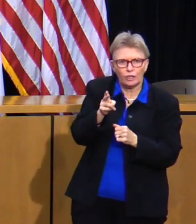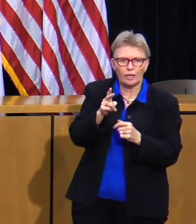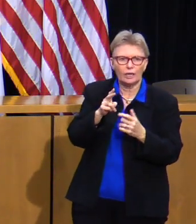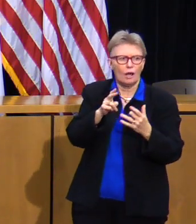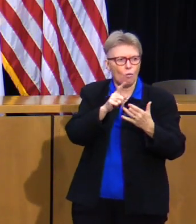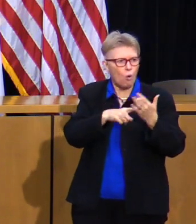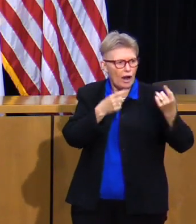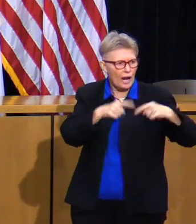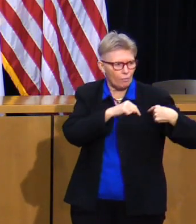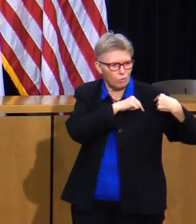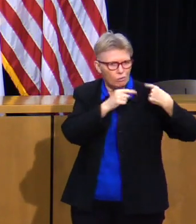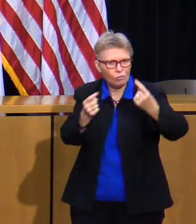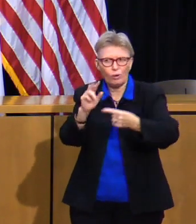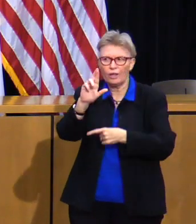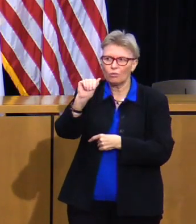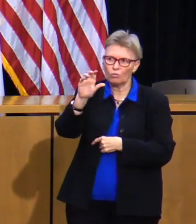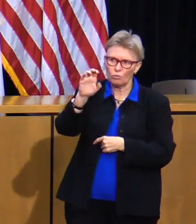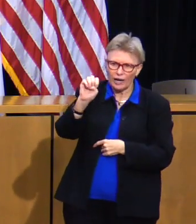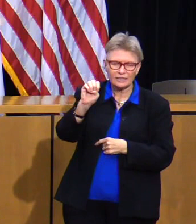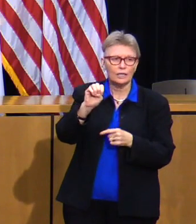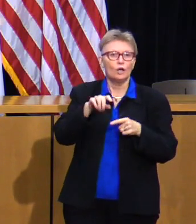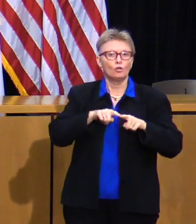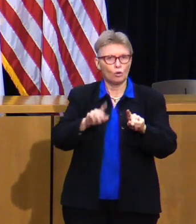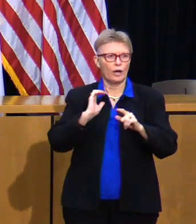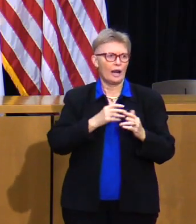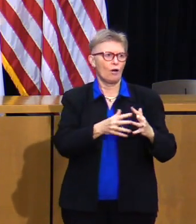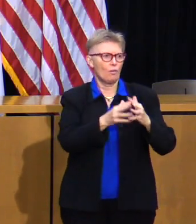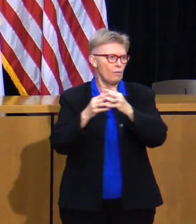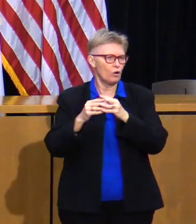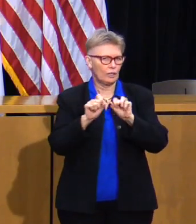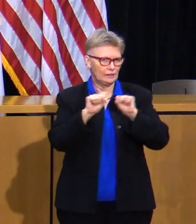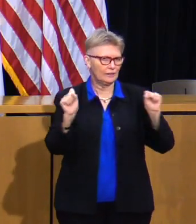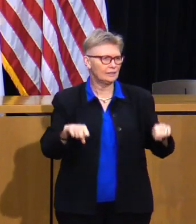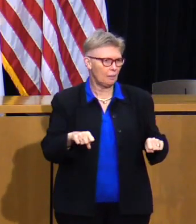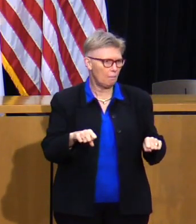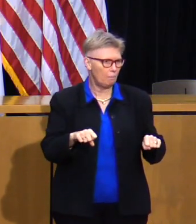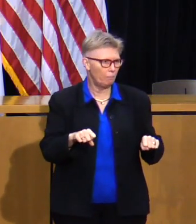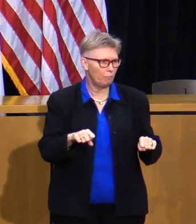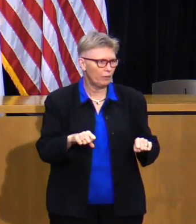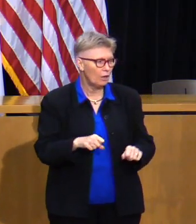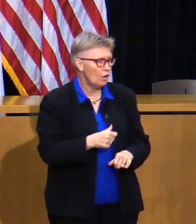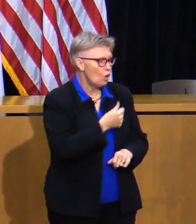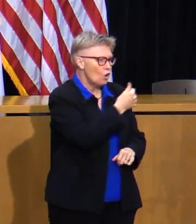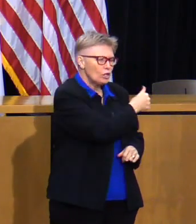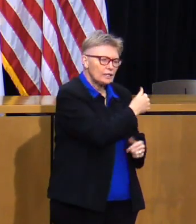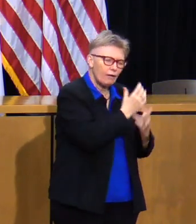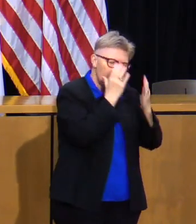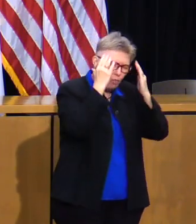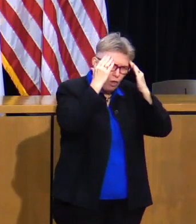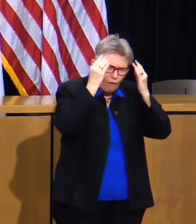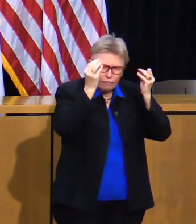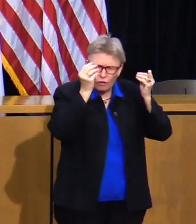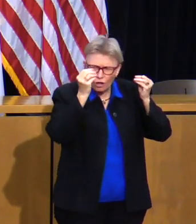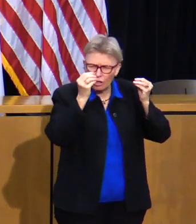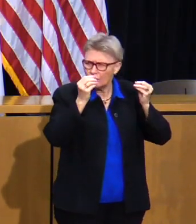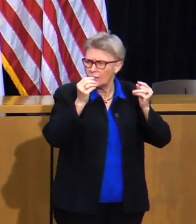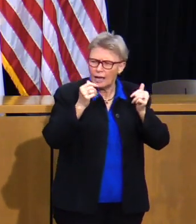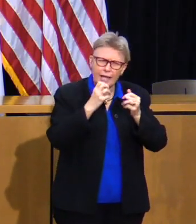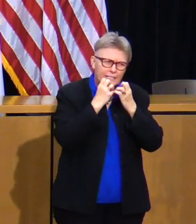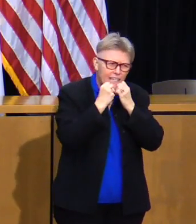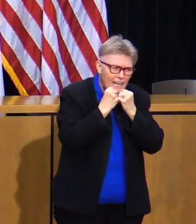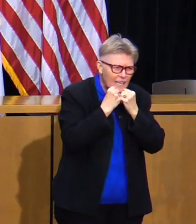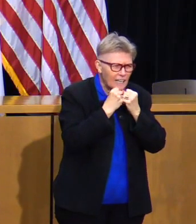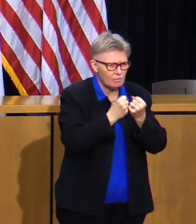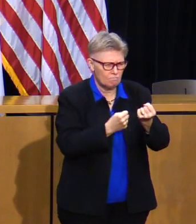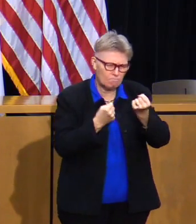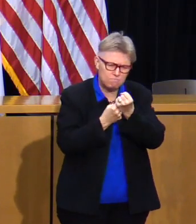in our judicial system. Justice Wendlandt is caring, thoughtful, and dedicated to upholding the law and fighting